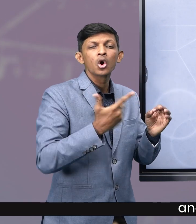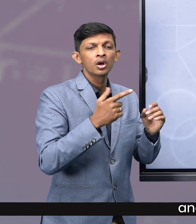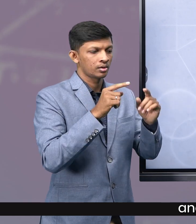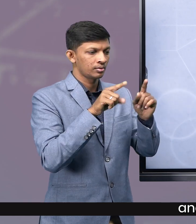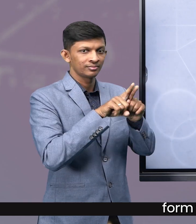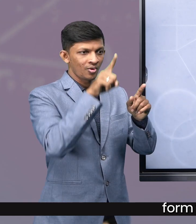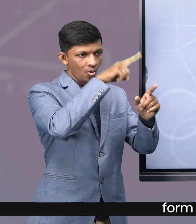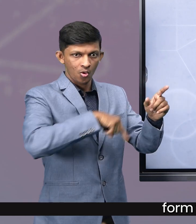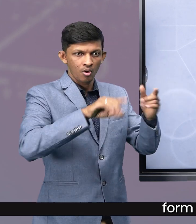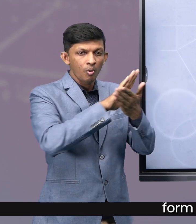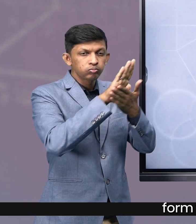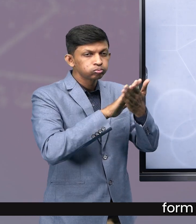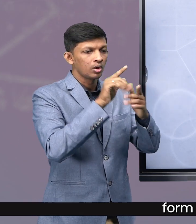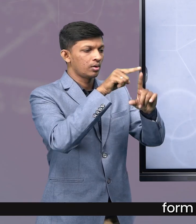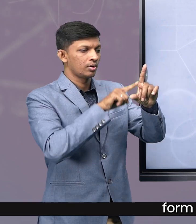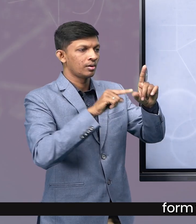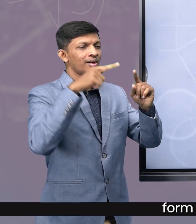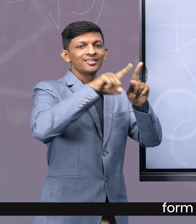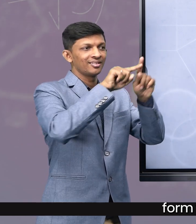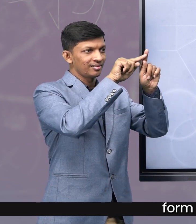straight lines form the interior angles in it.